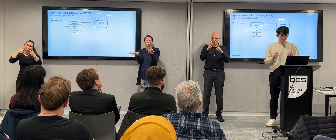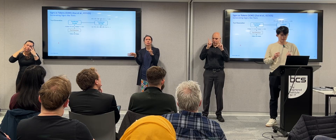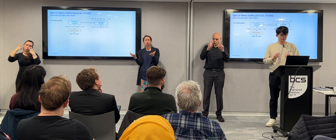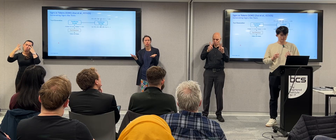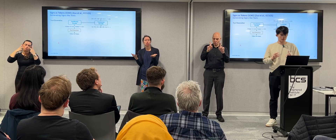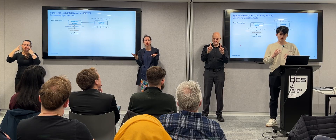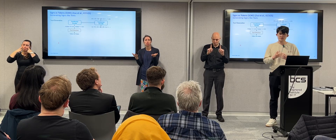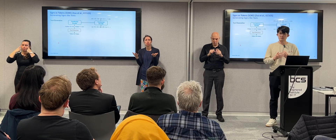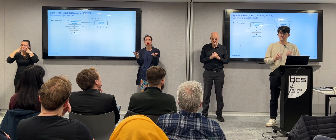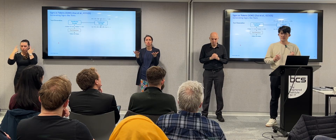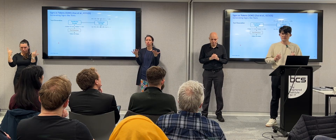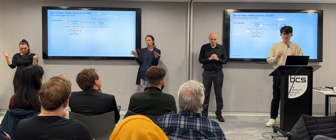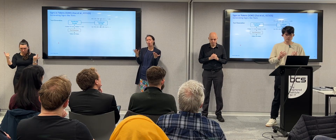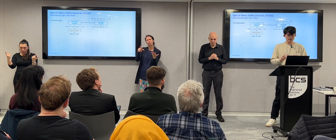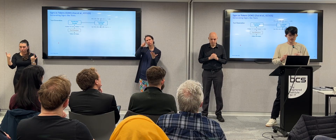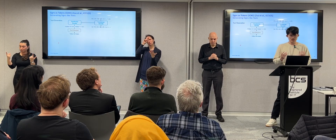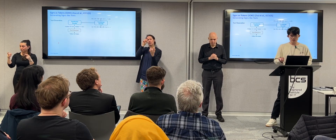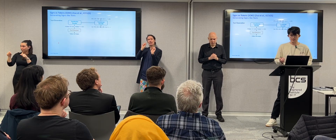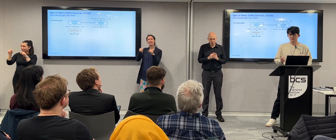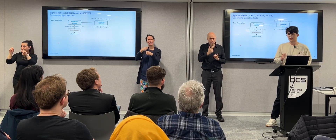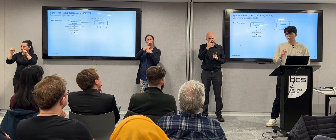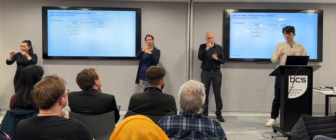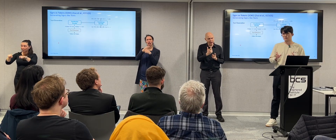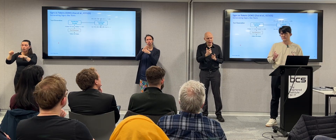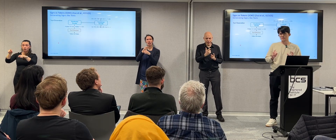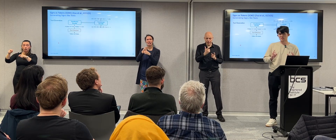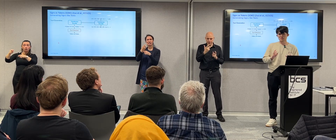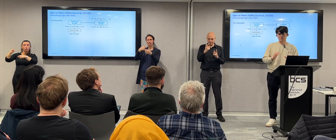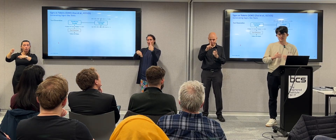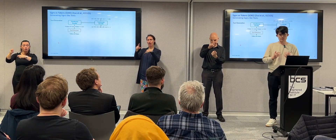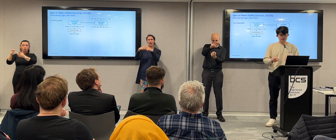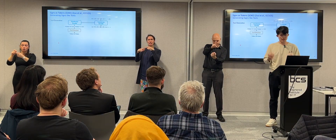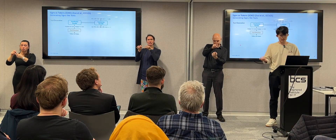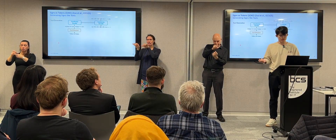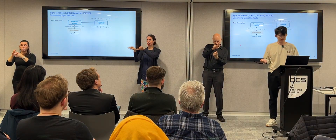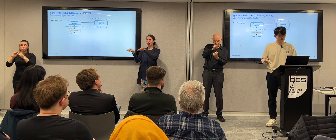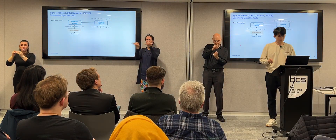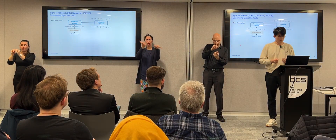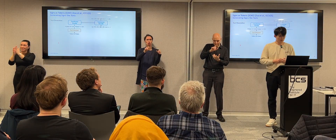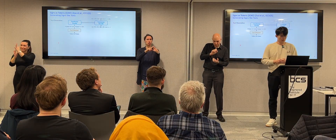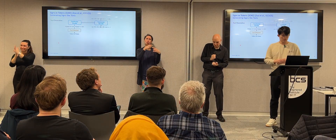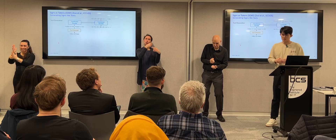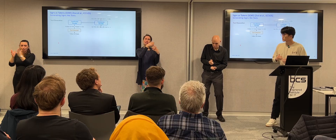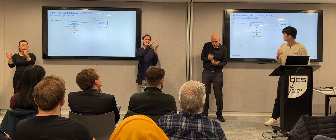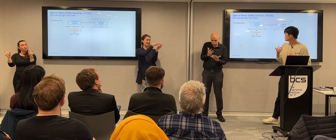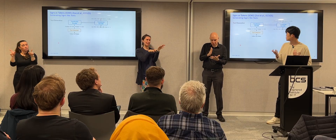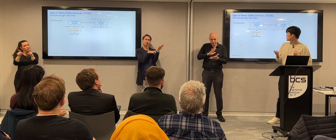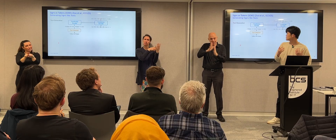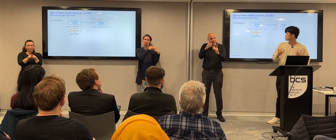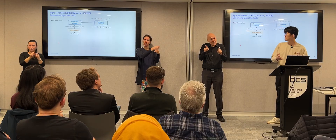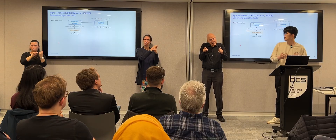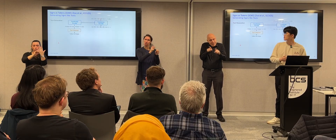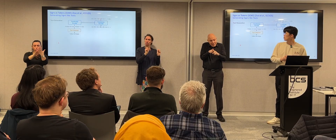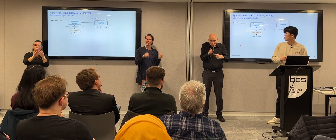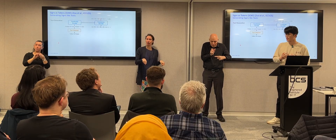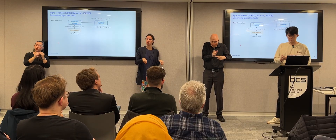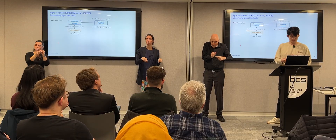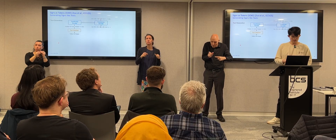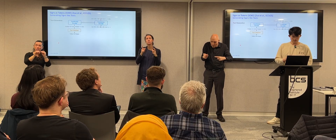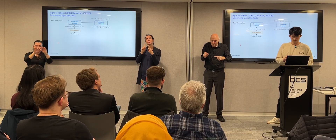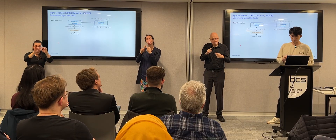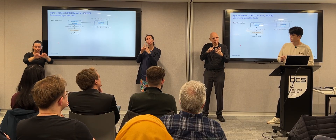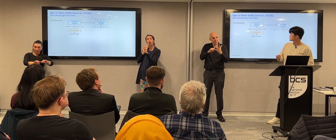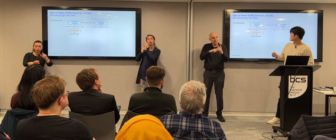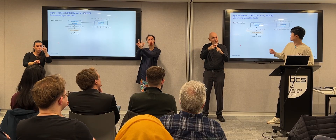the question is whether we can generate signs in a way similar to generate text. So to achieve this goal, let